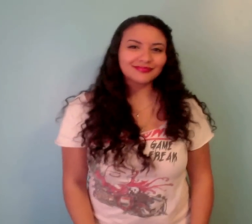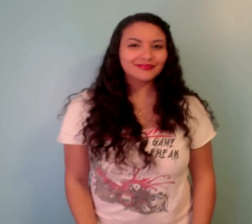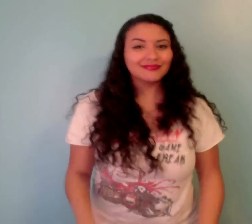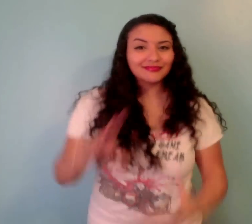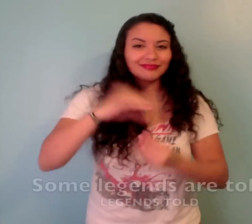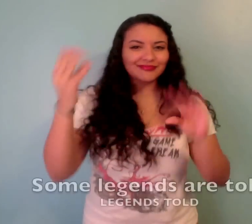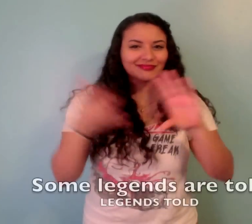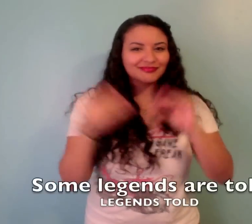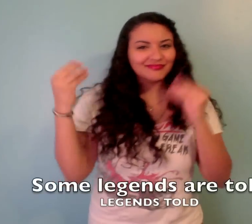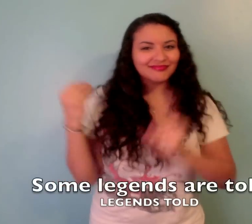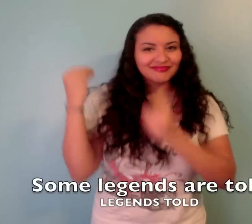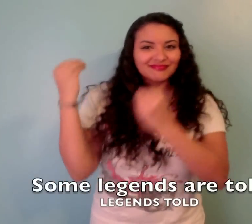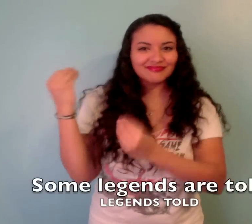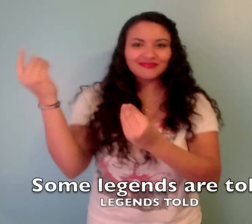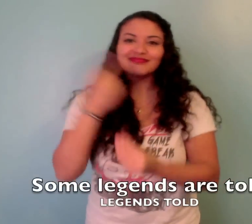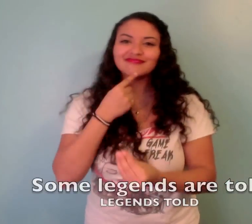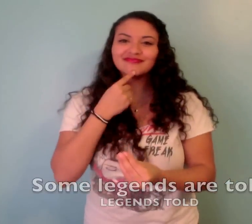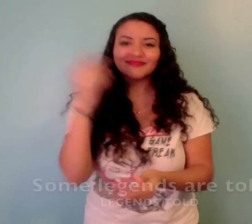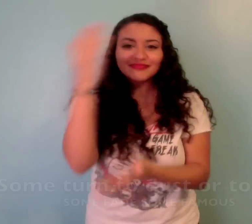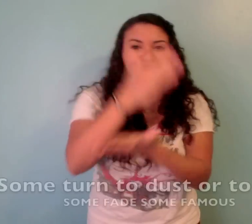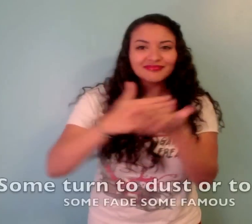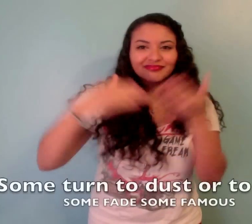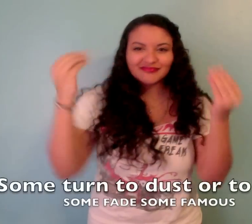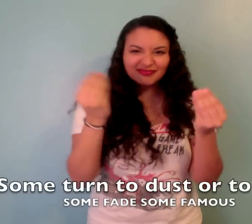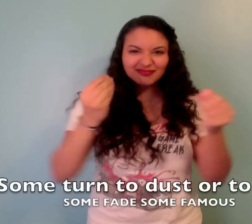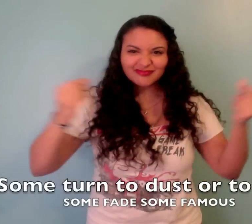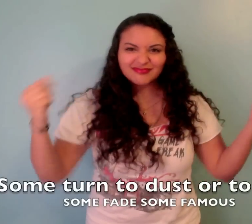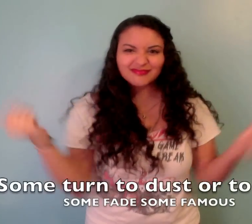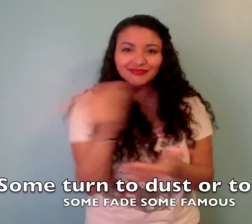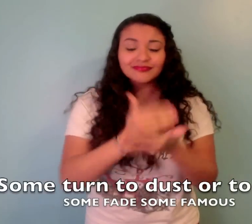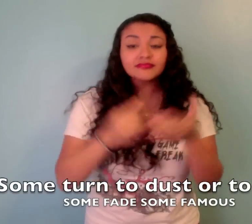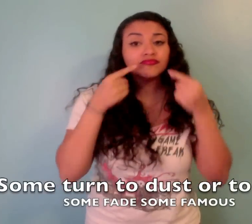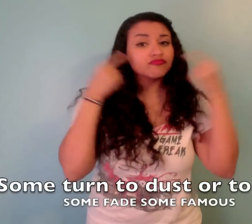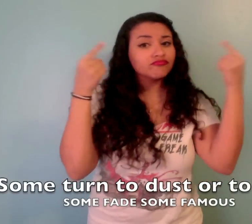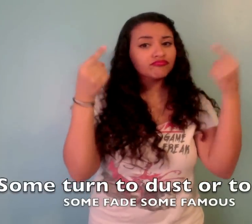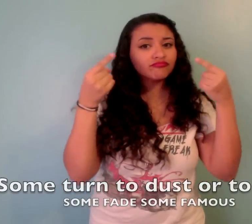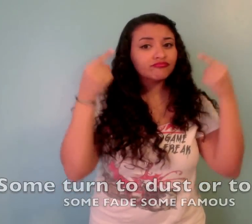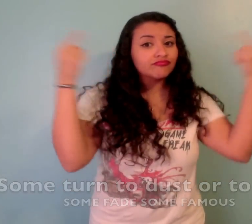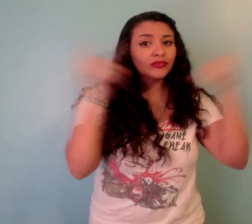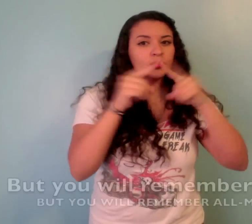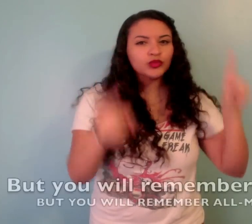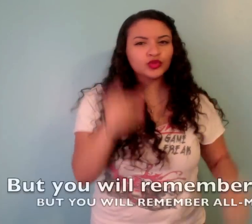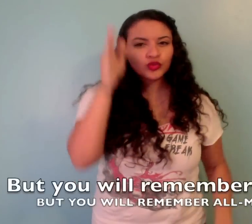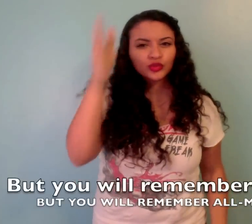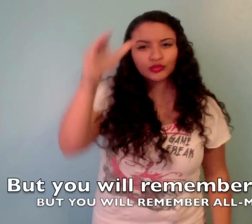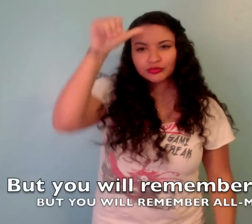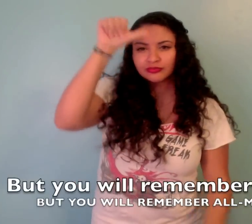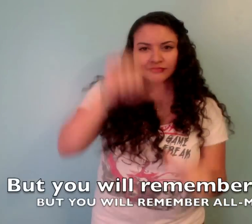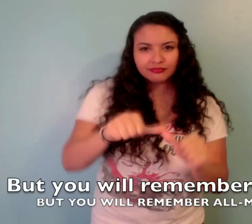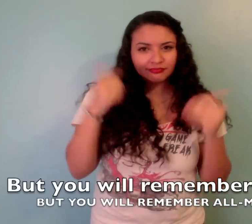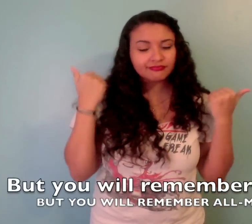Some legends are told, some turn to dust or to gold But you will remember